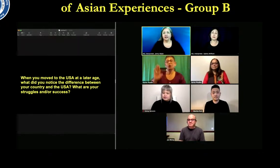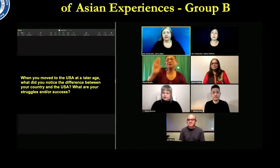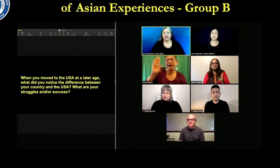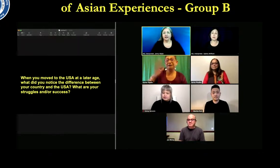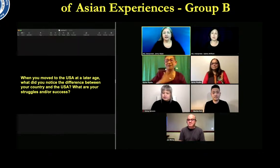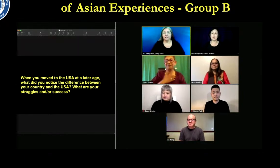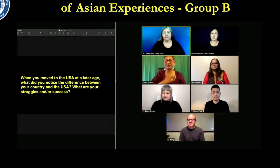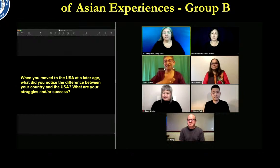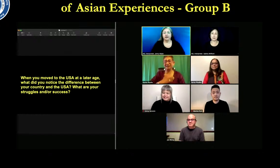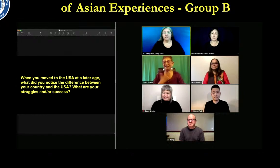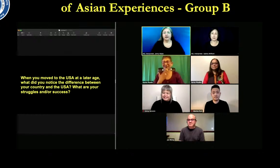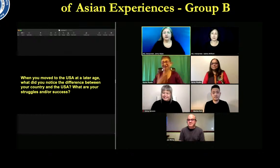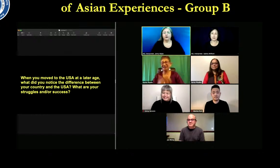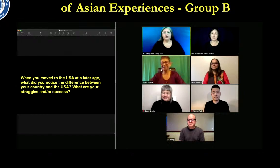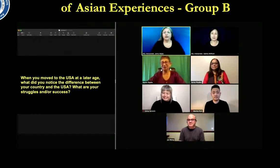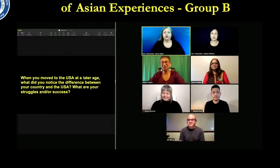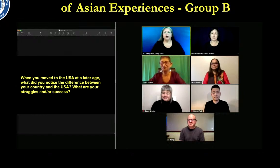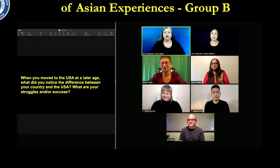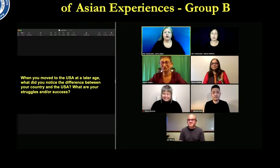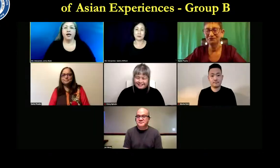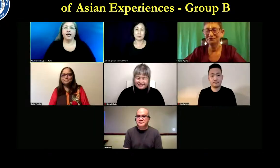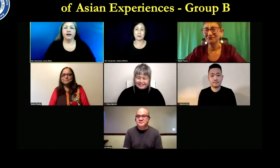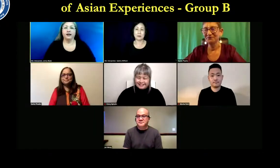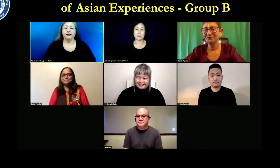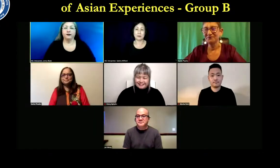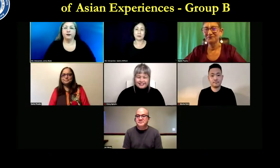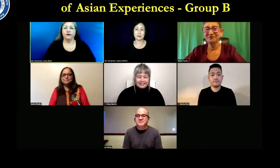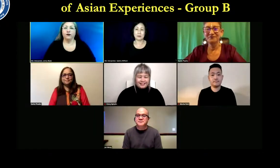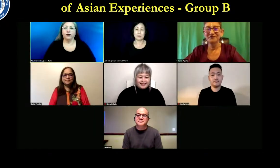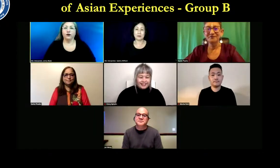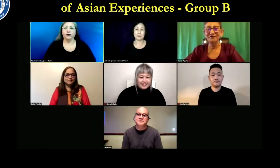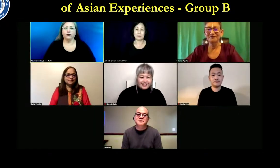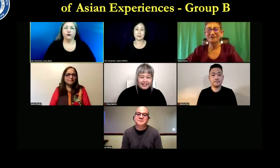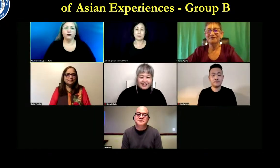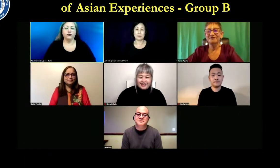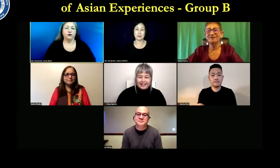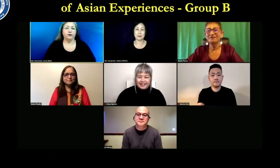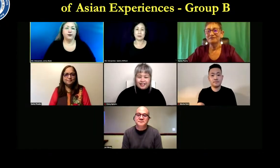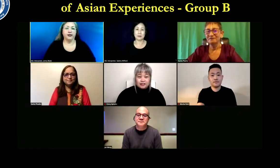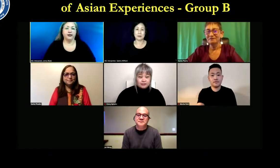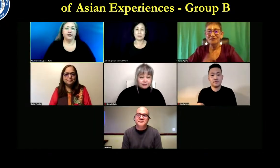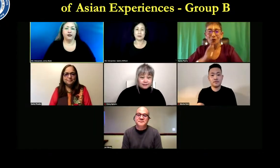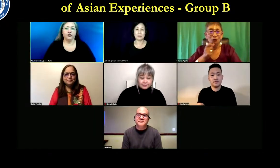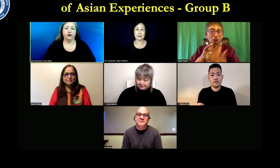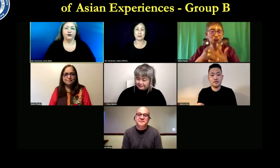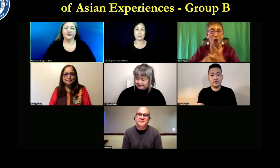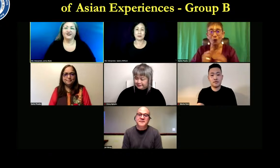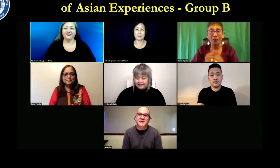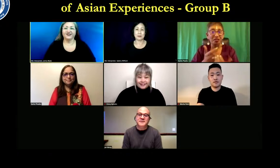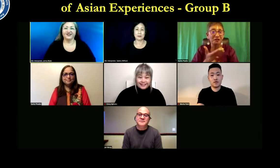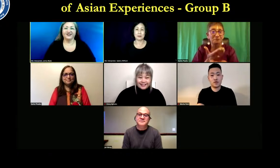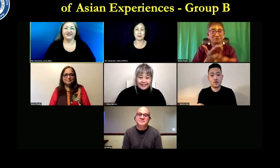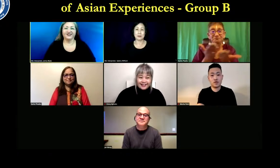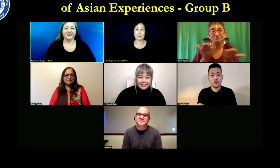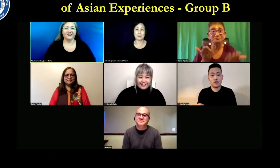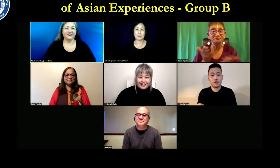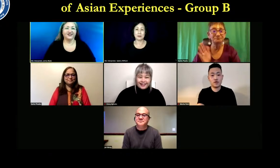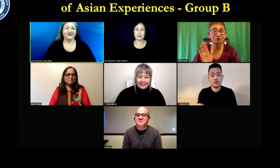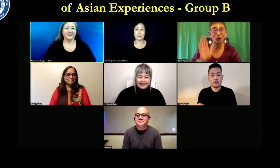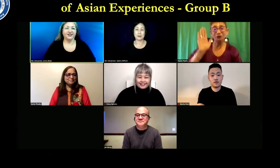you succeed? So please raise your hand before you speak. Thank you.